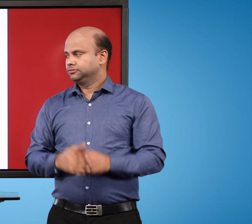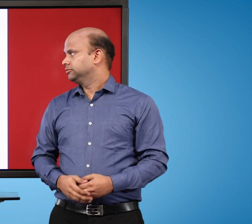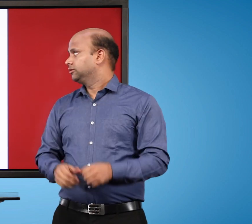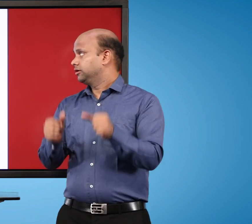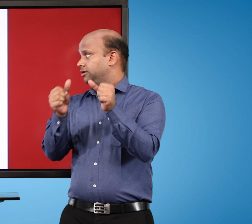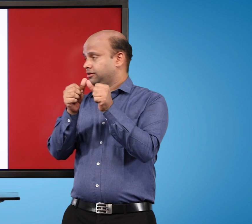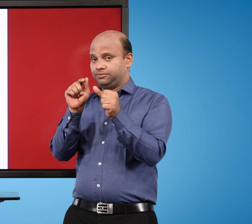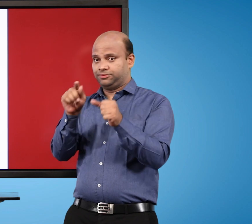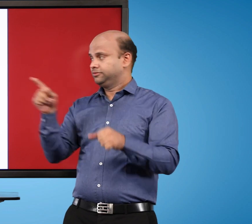A.